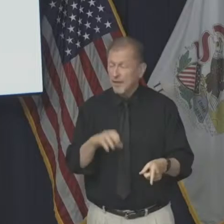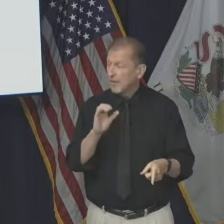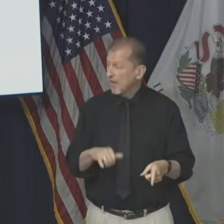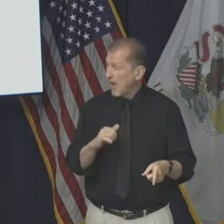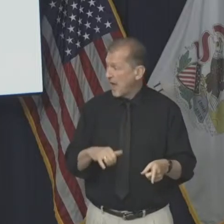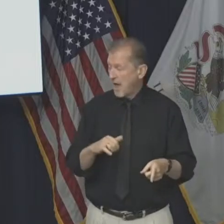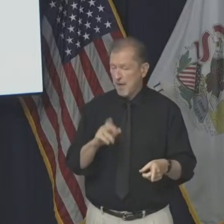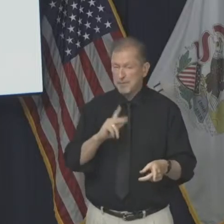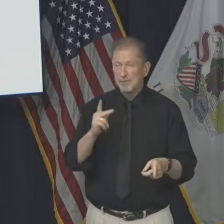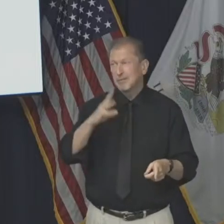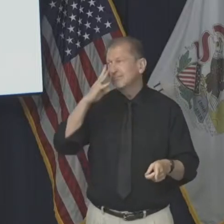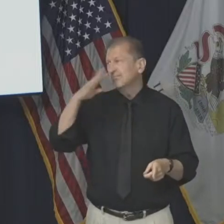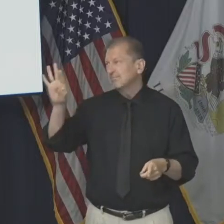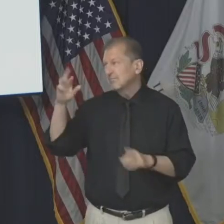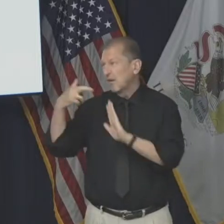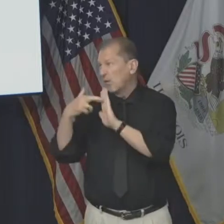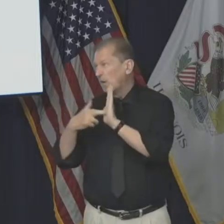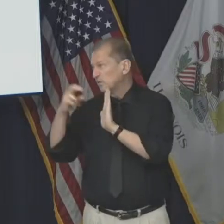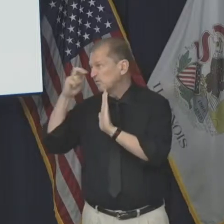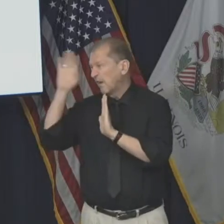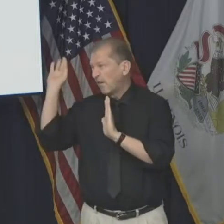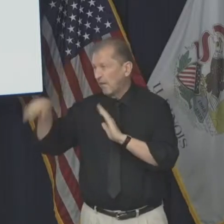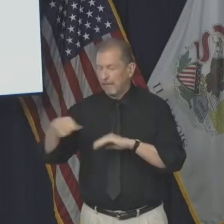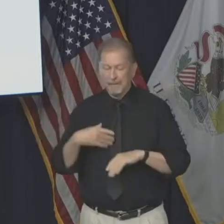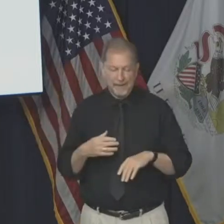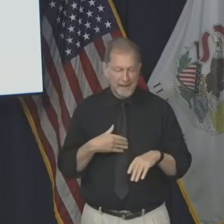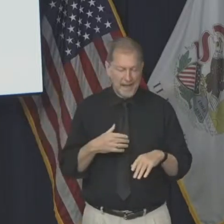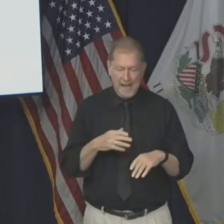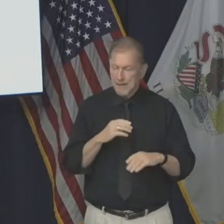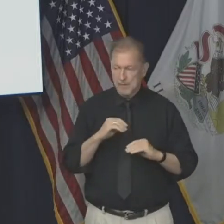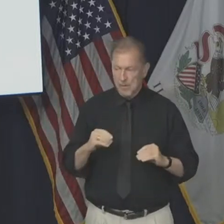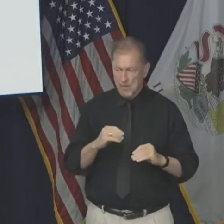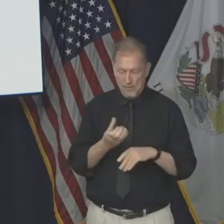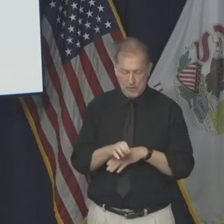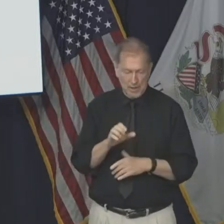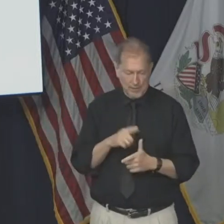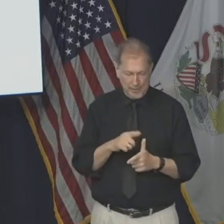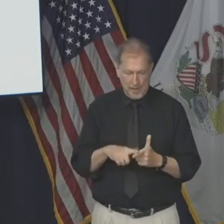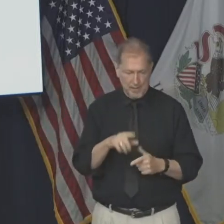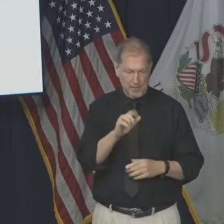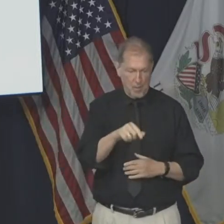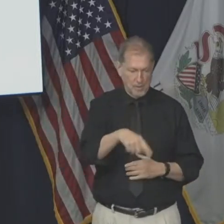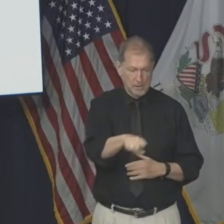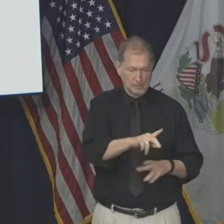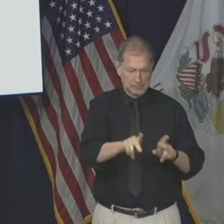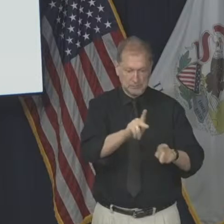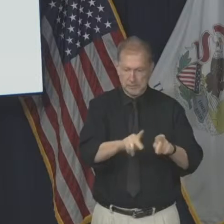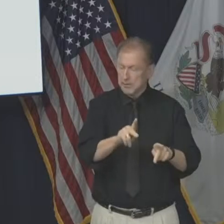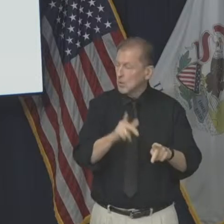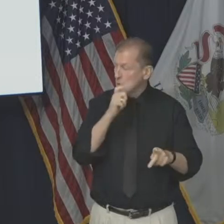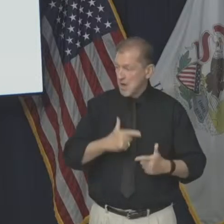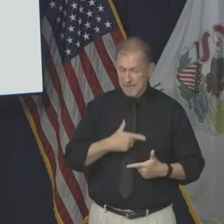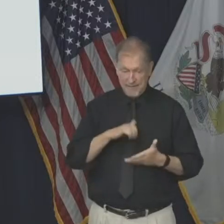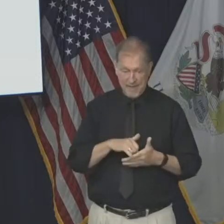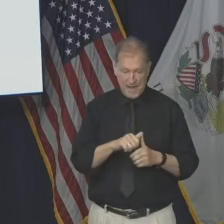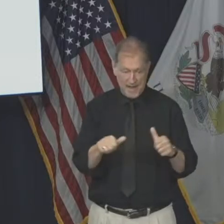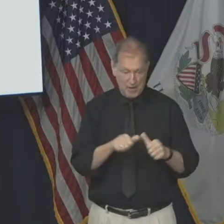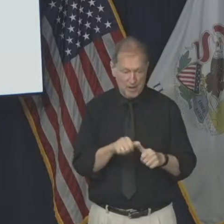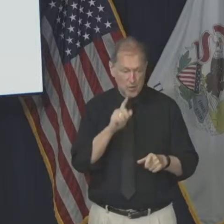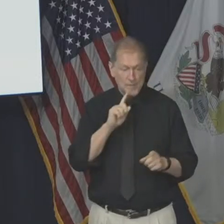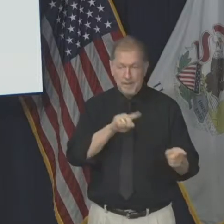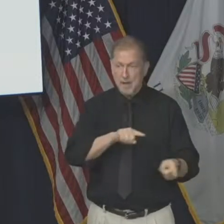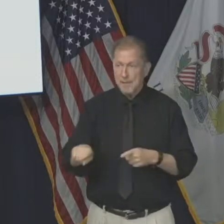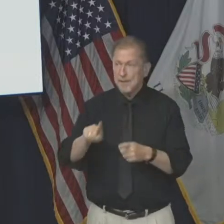allowed and are the failure of enforcement, that those local officials and people who live in those areas will be coming to the